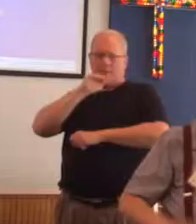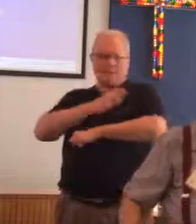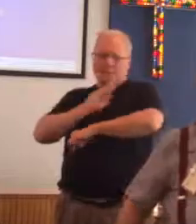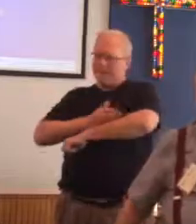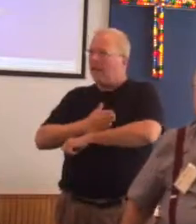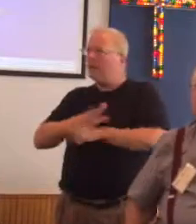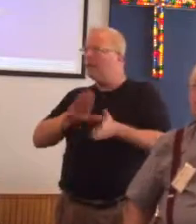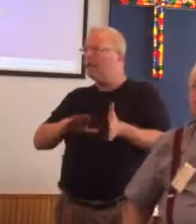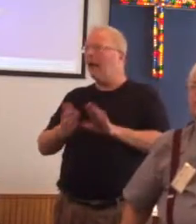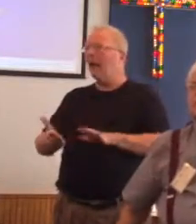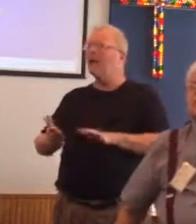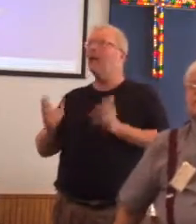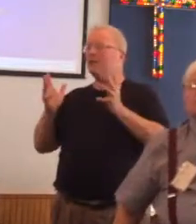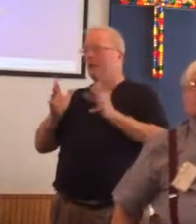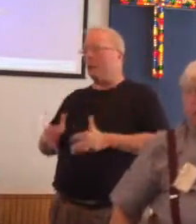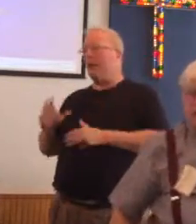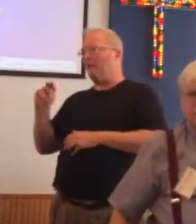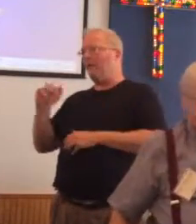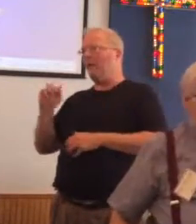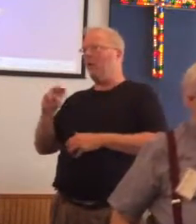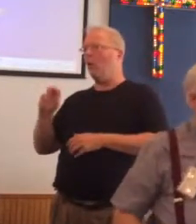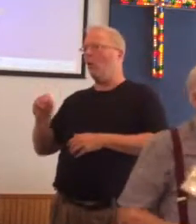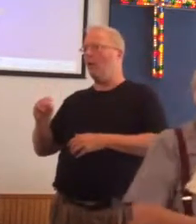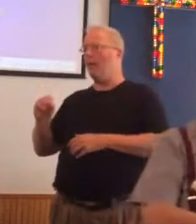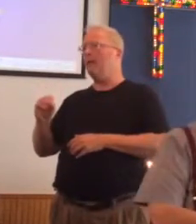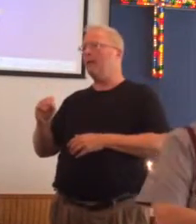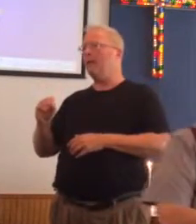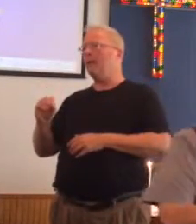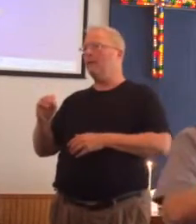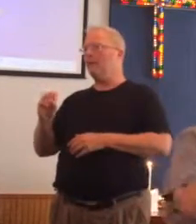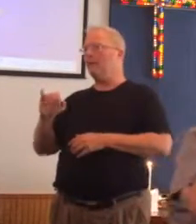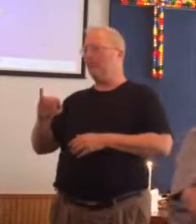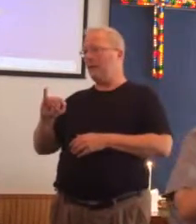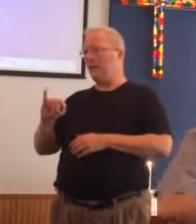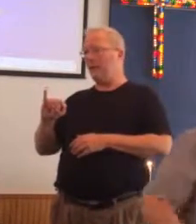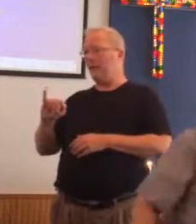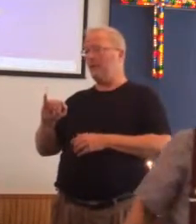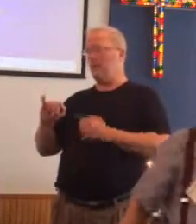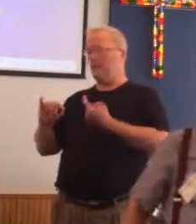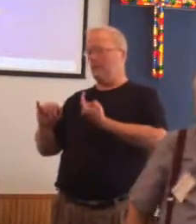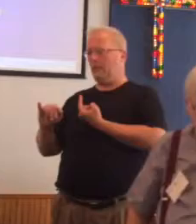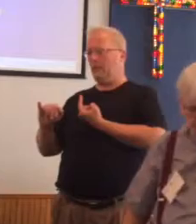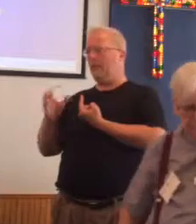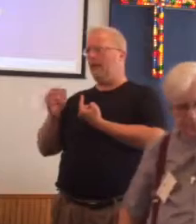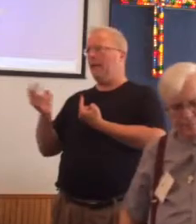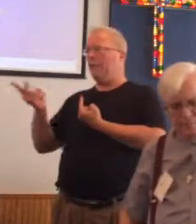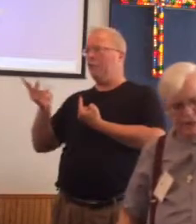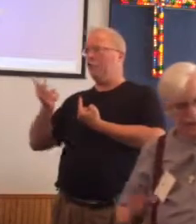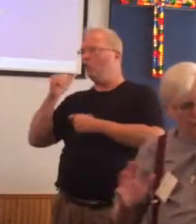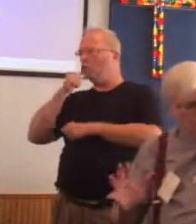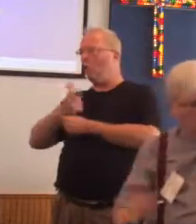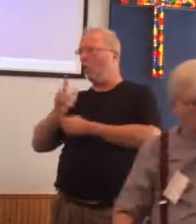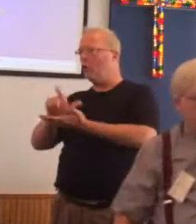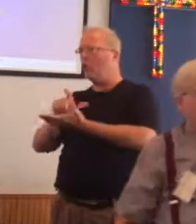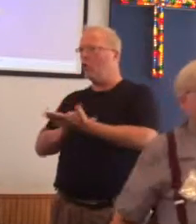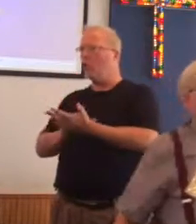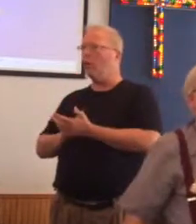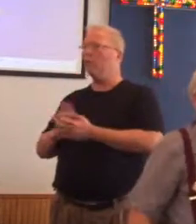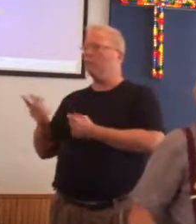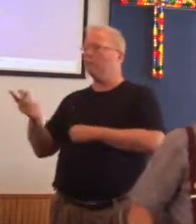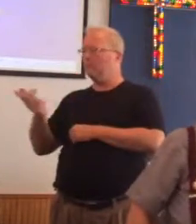That left Naomi with her daughters-in-law, Ruth and Orpah. And they were